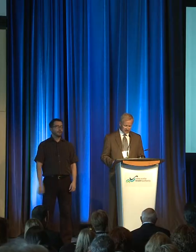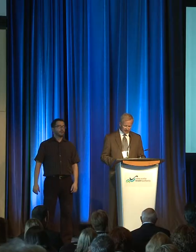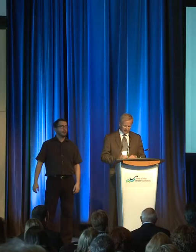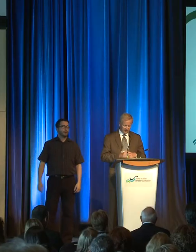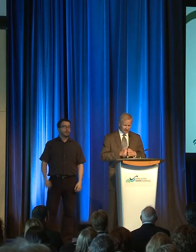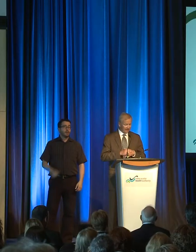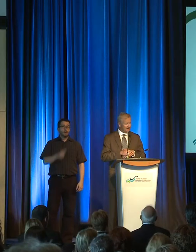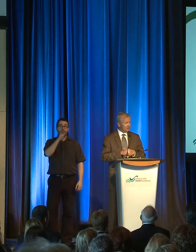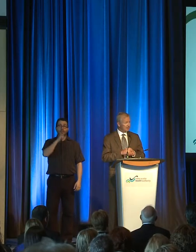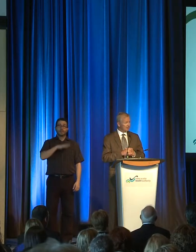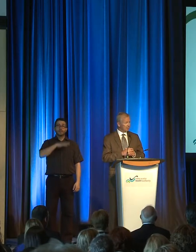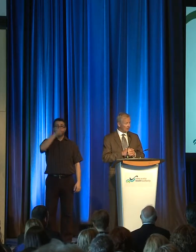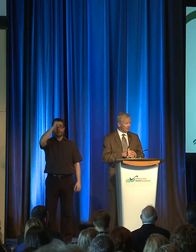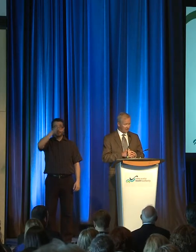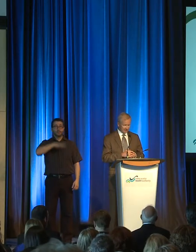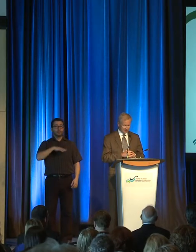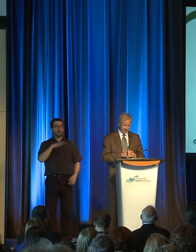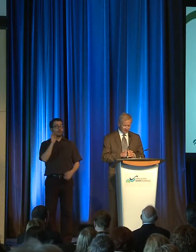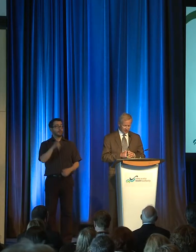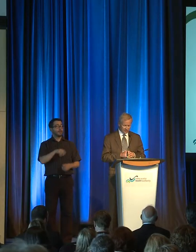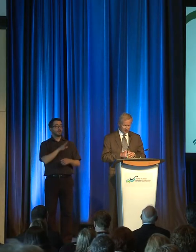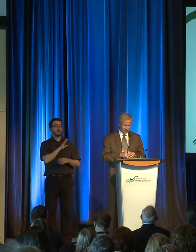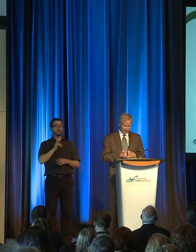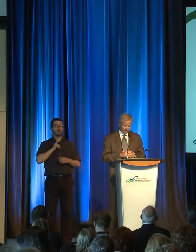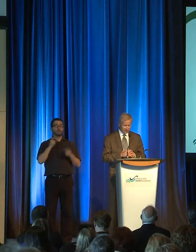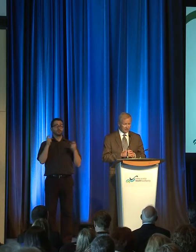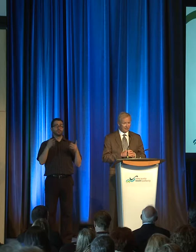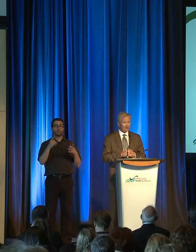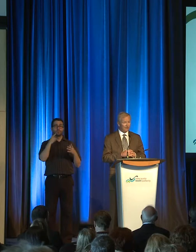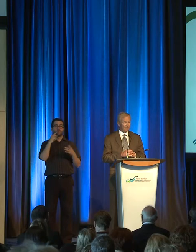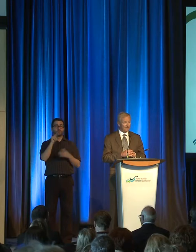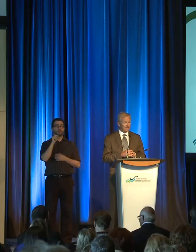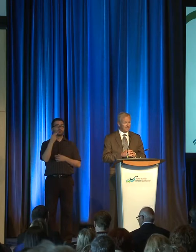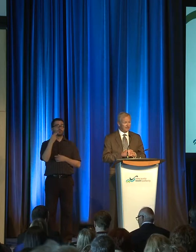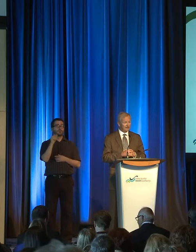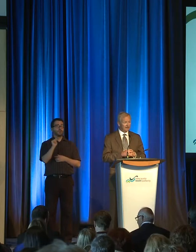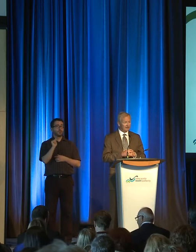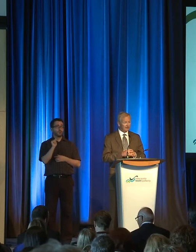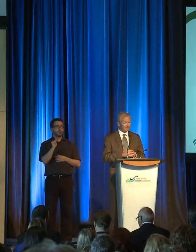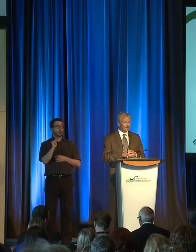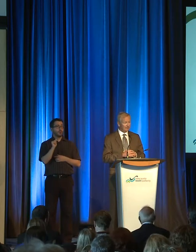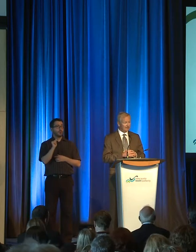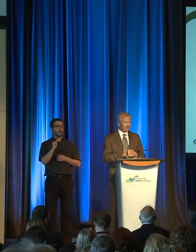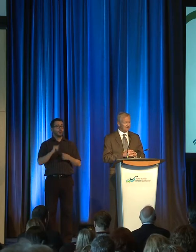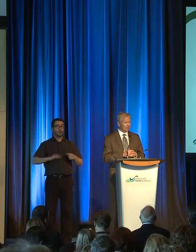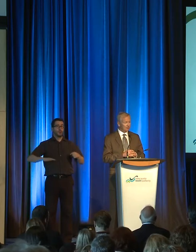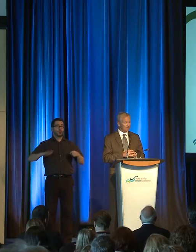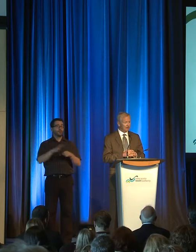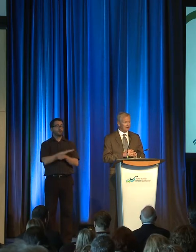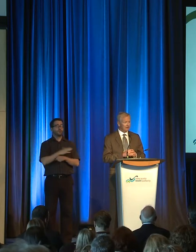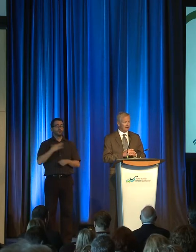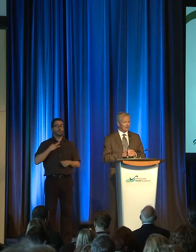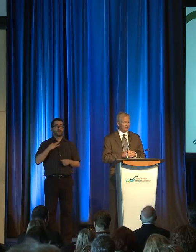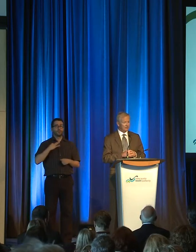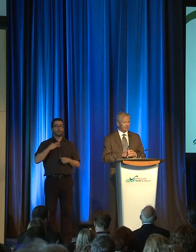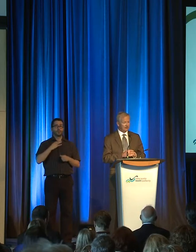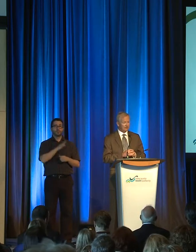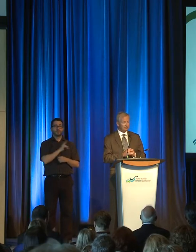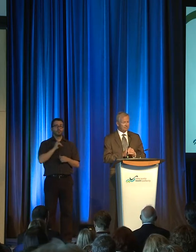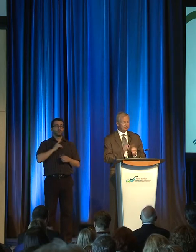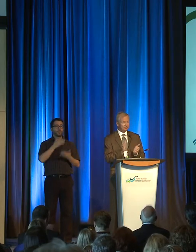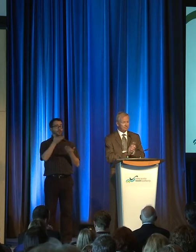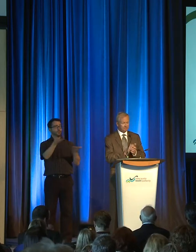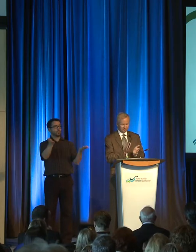Ladies and gentlemen, that is the Board of Directors of the Nova Scotia Health Authority, a completely volunteer board at your